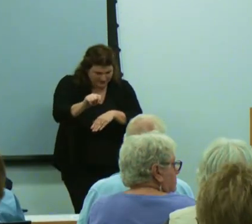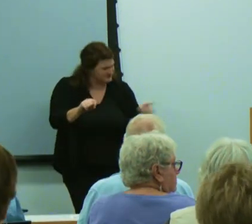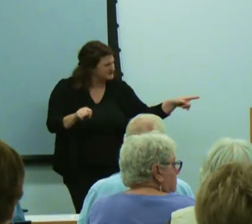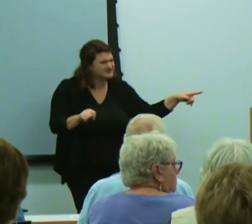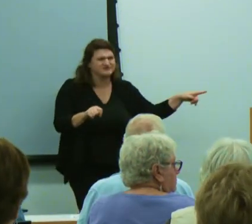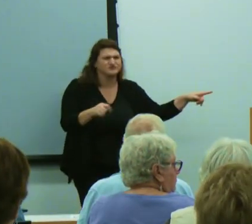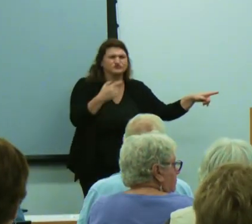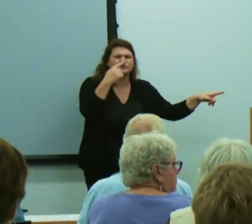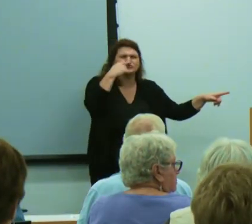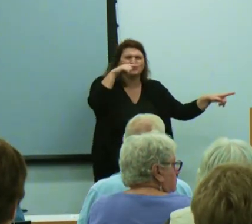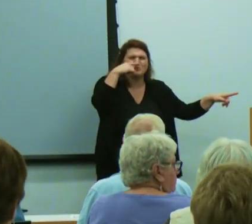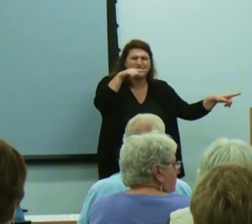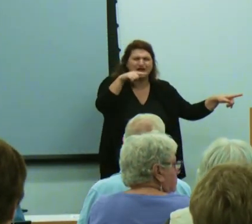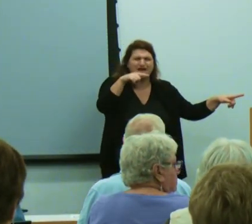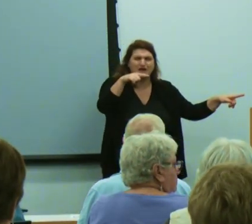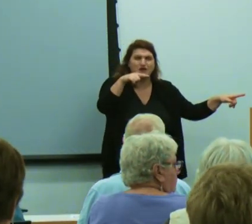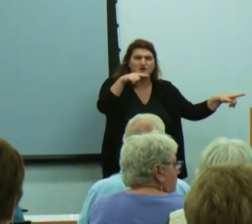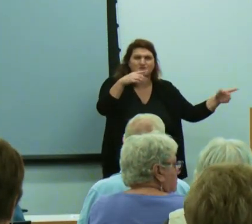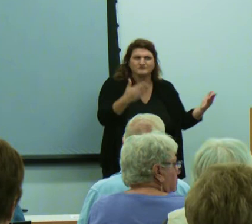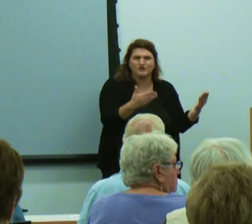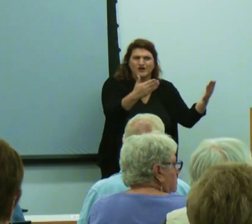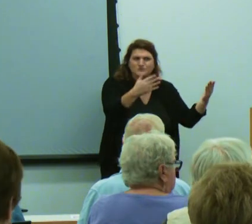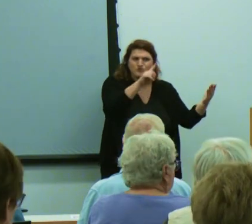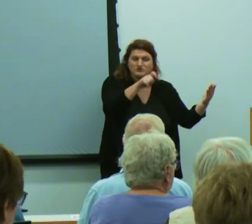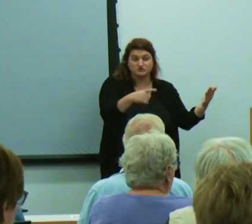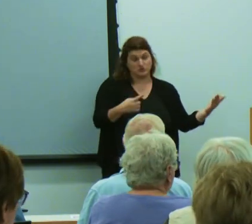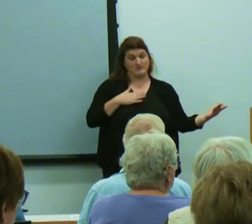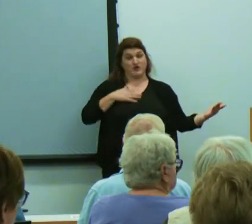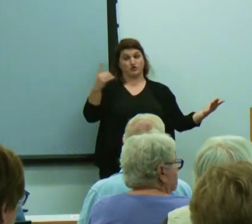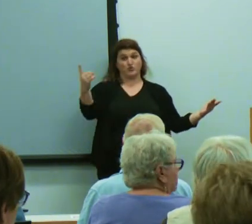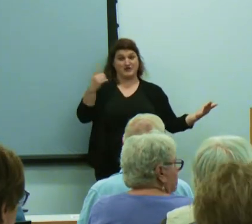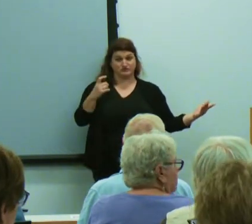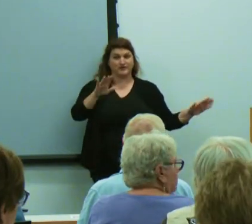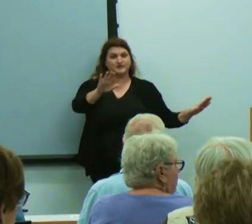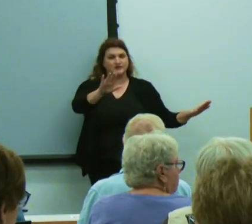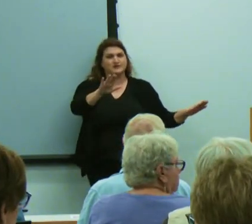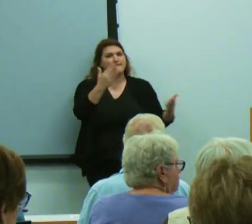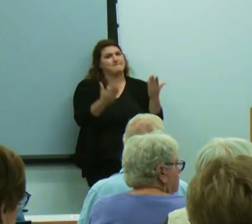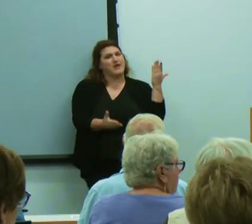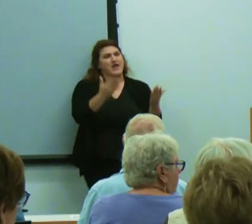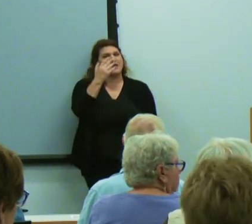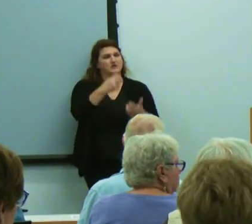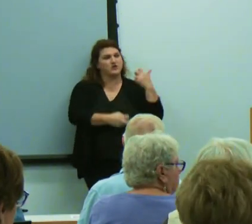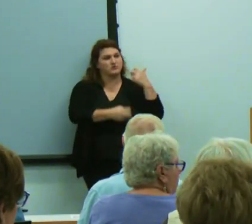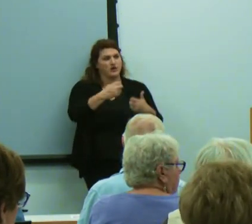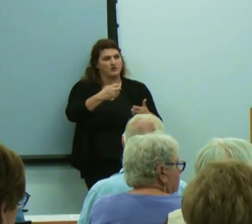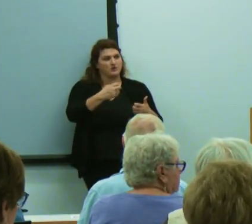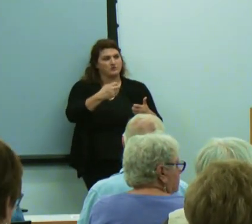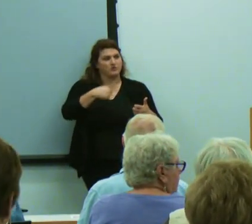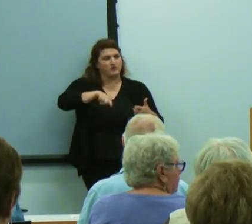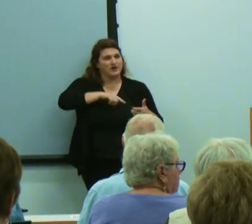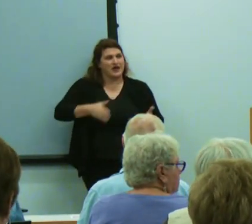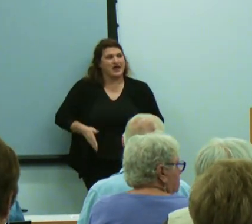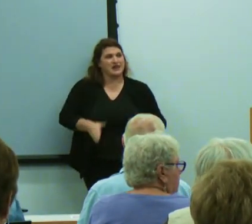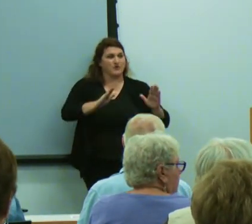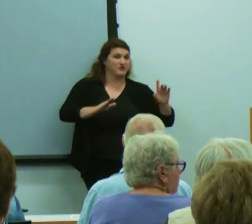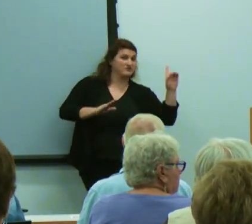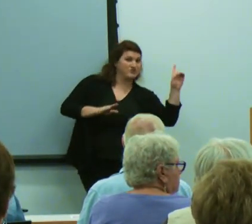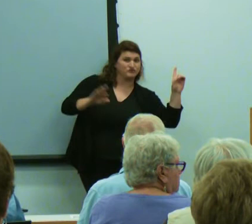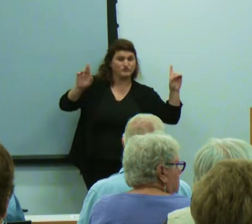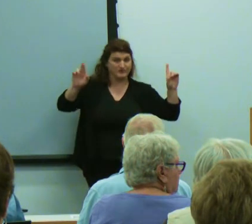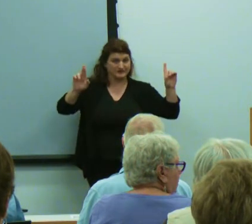you please frame a question? The question is, maybe the problem is that we're allowing the Democrats